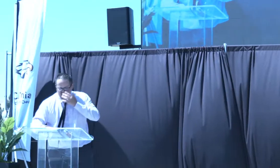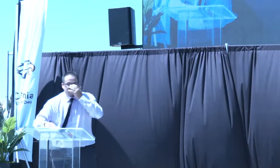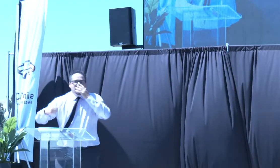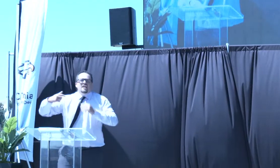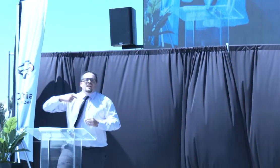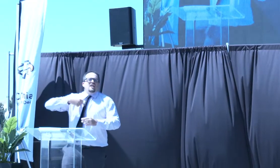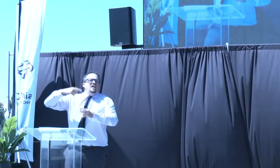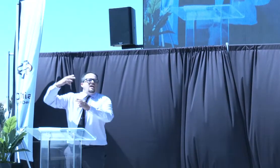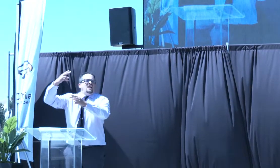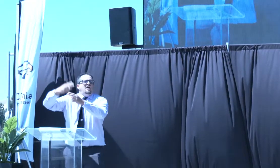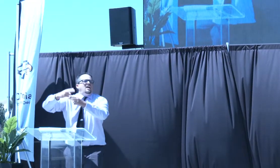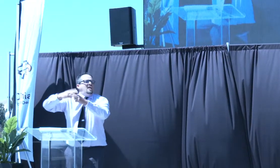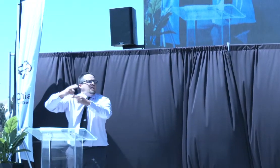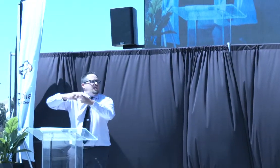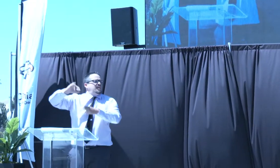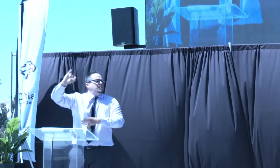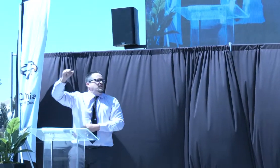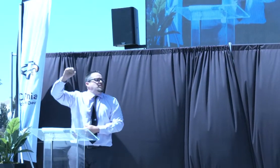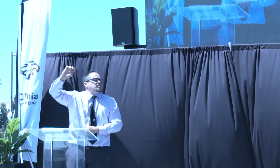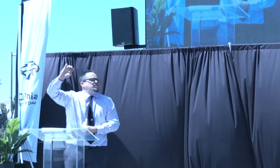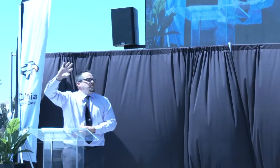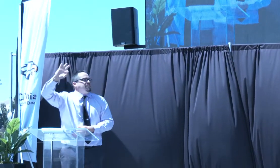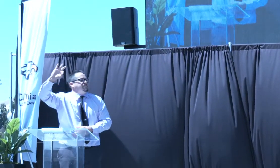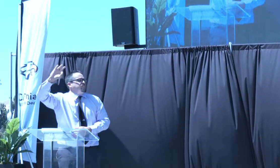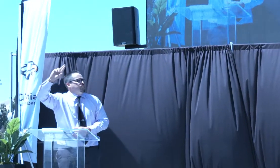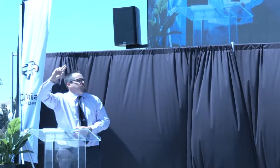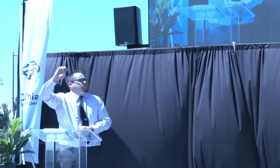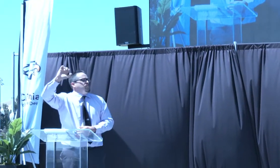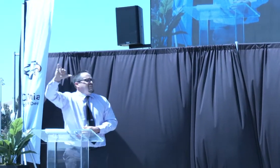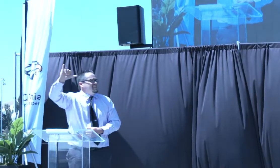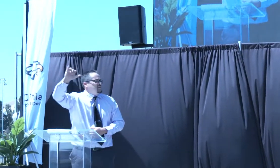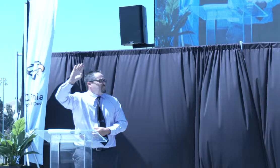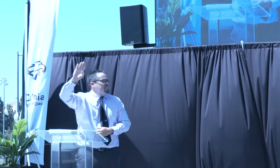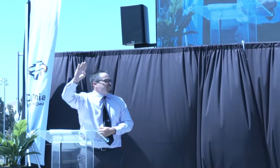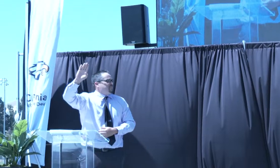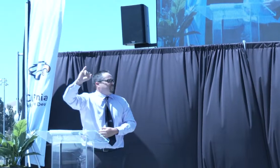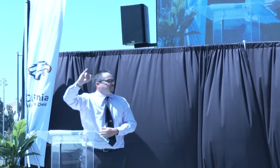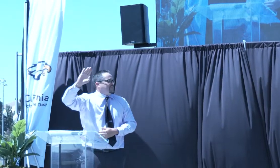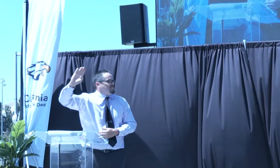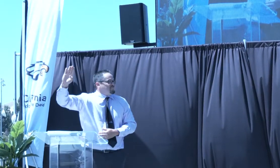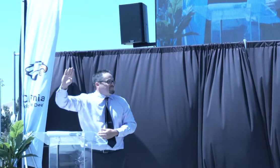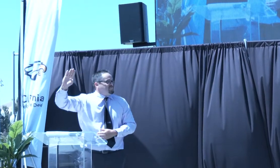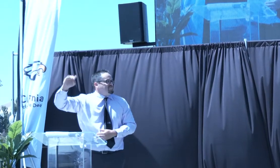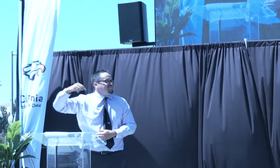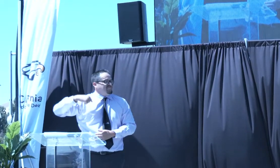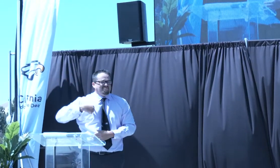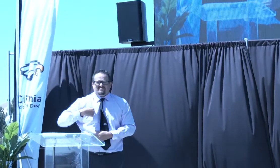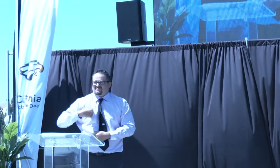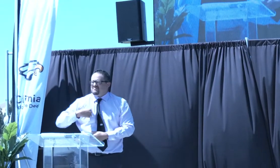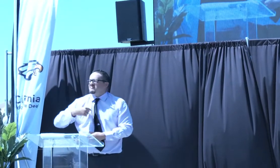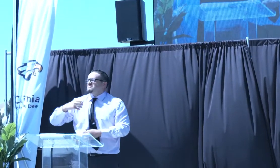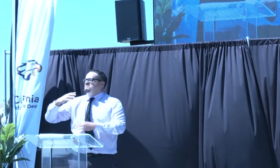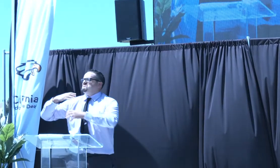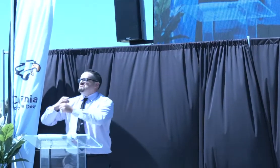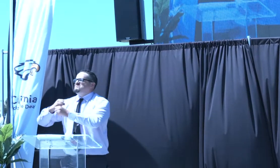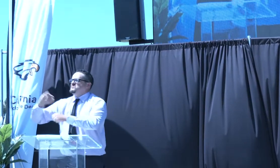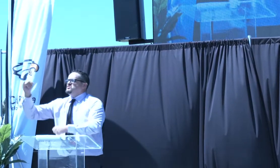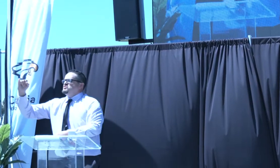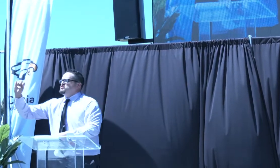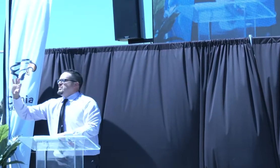All right, you guys are ready. My name is Jeffrey Bibb.